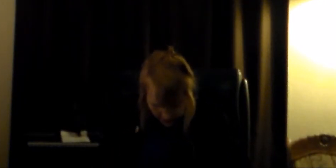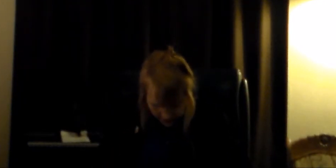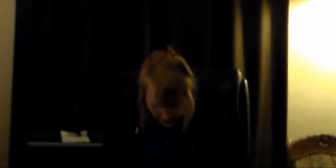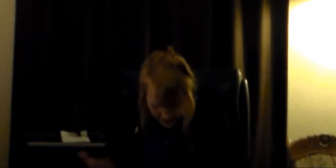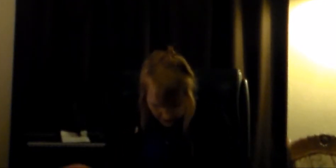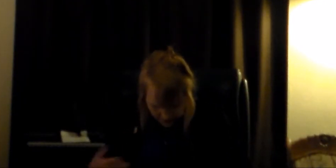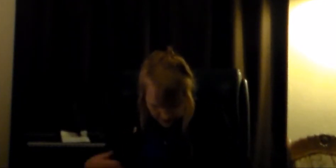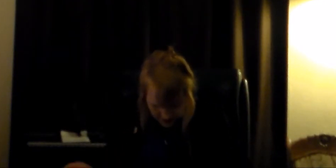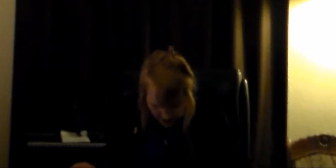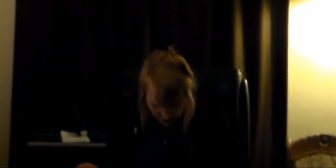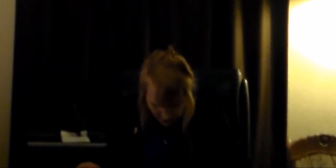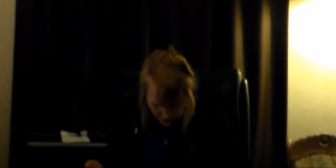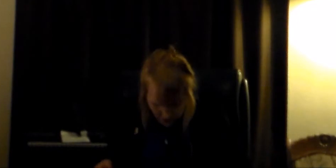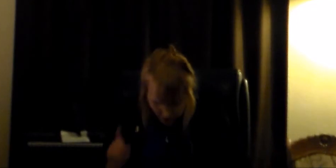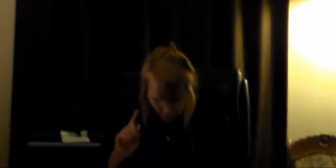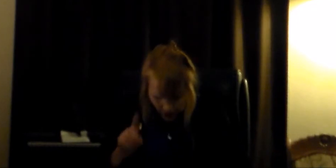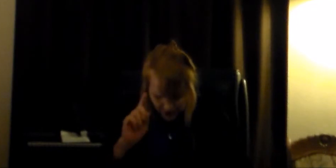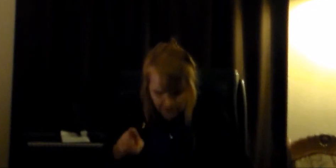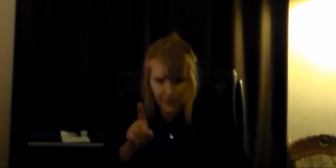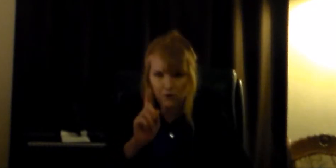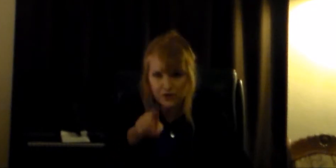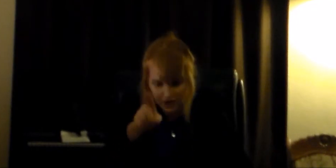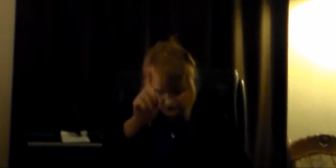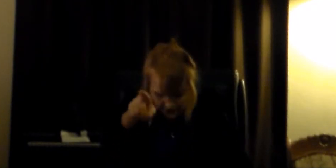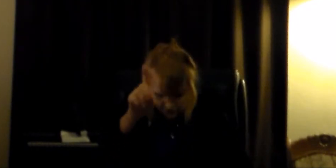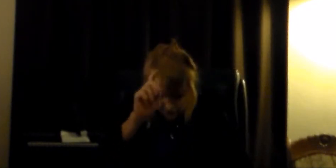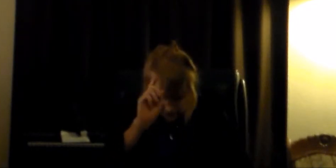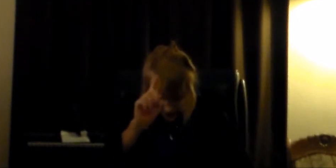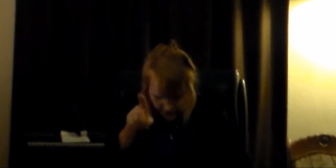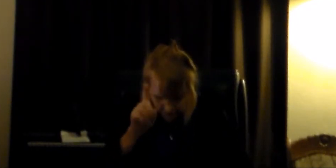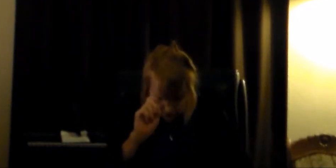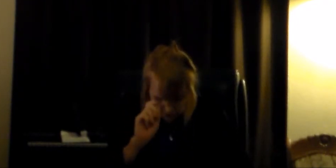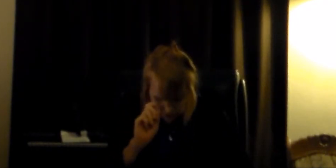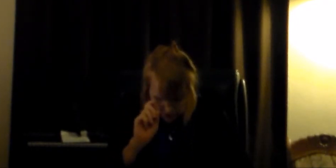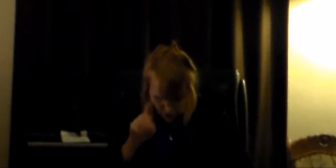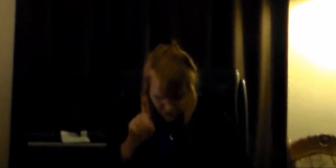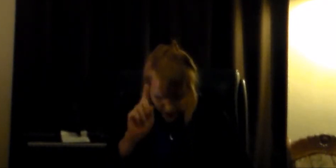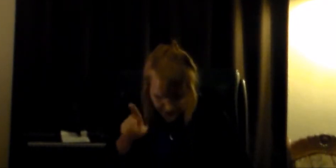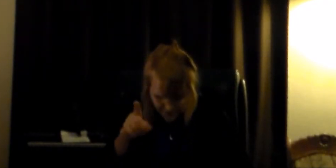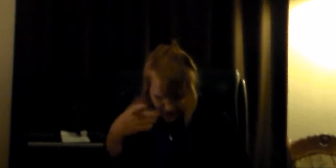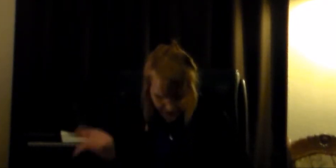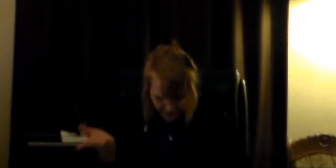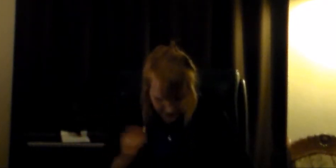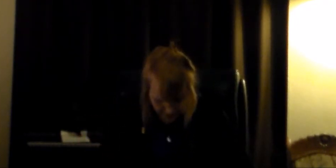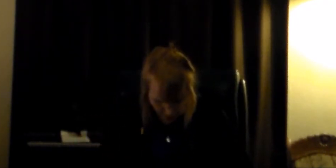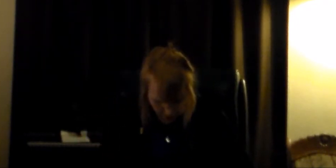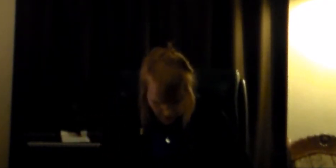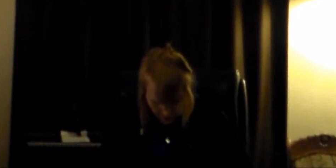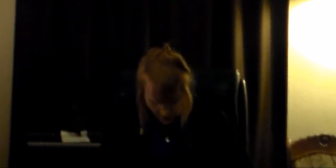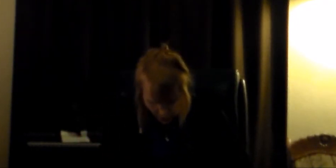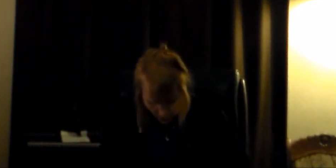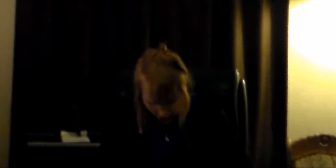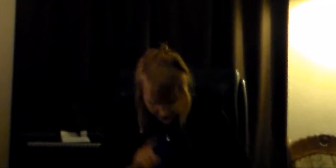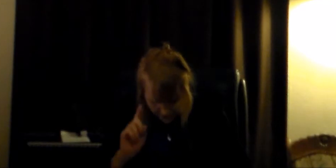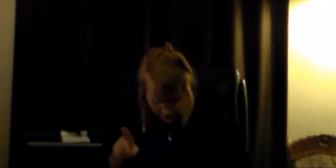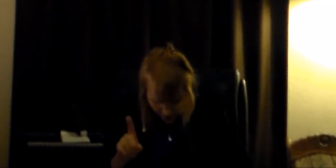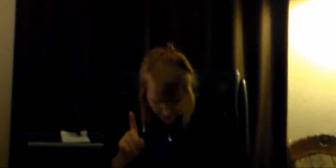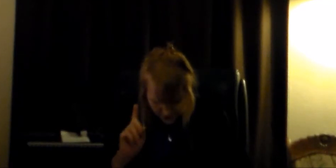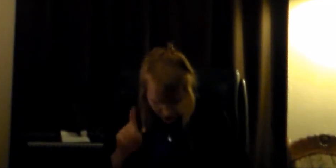Take on Psalm 52. Why do you boast of evil, you mighty Mayan people? Why do you boast all